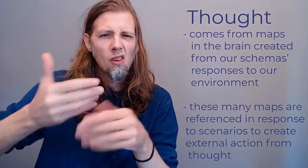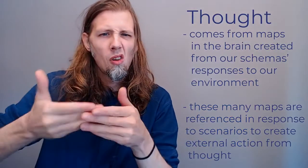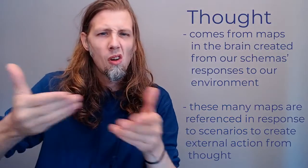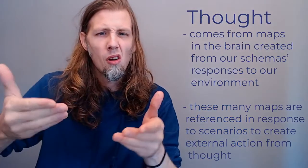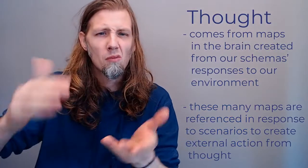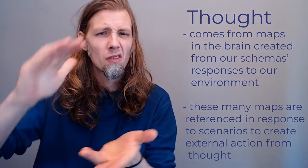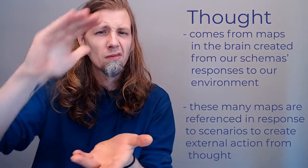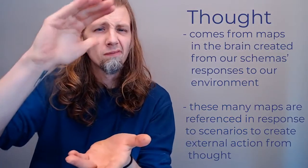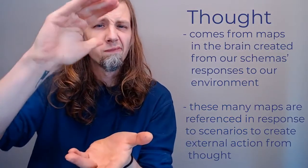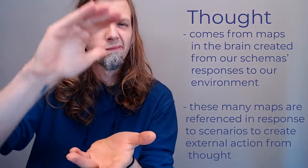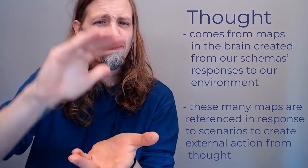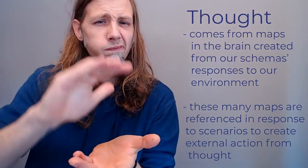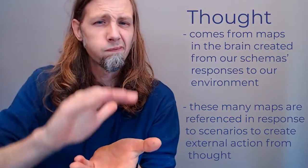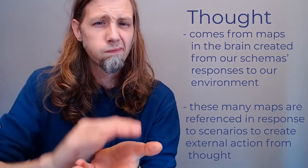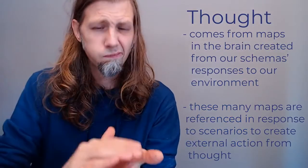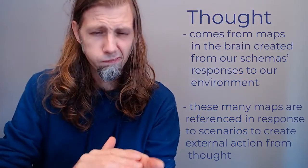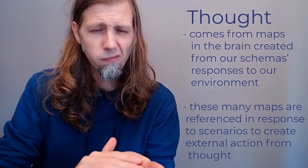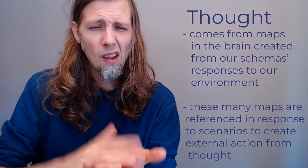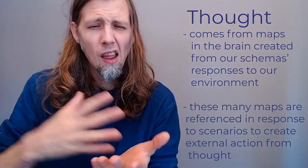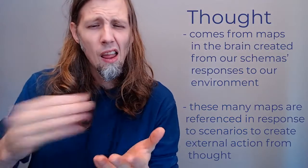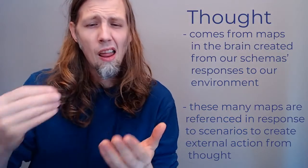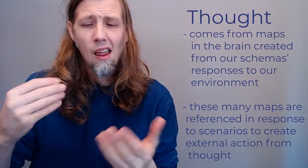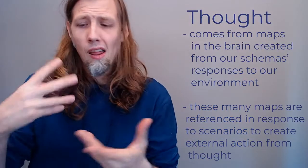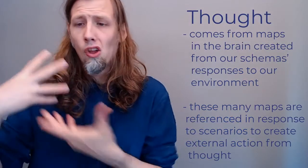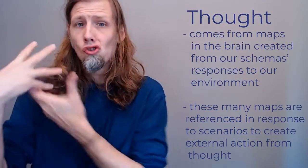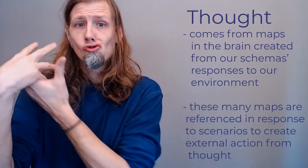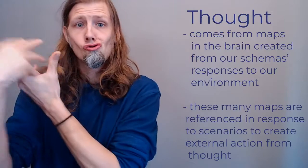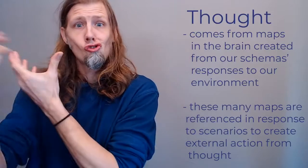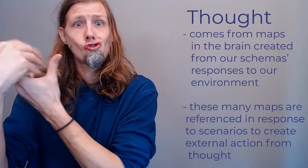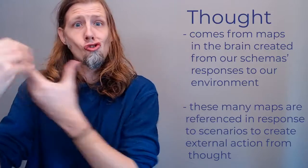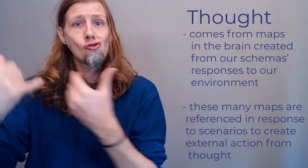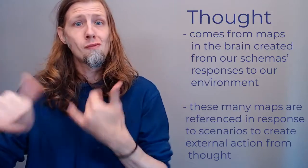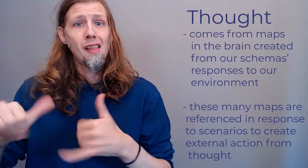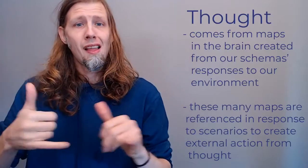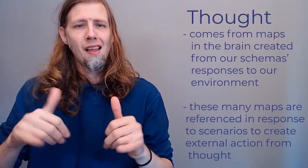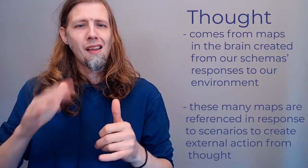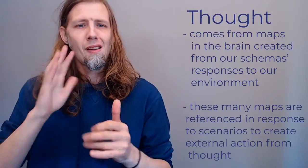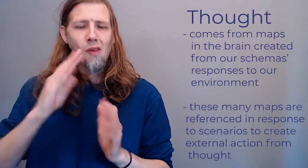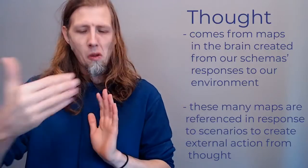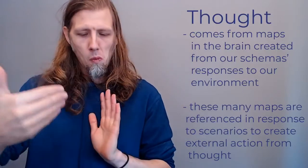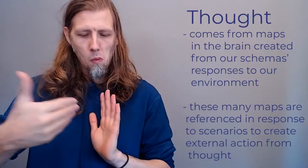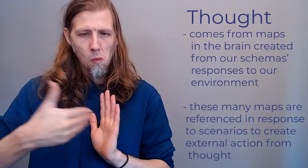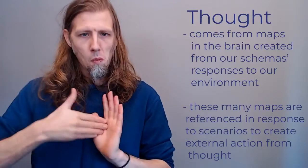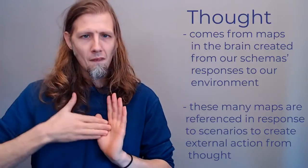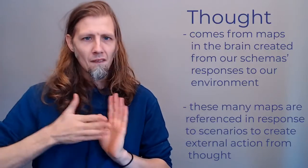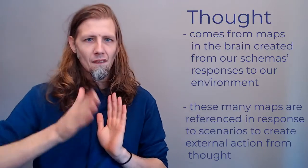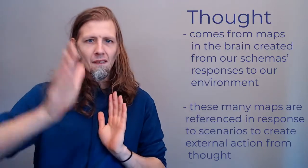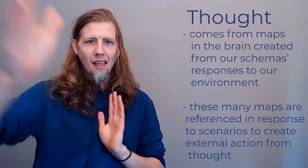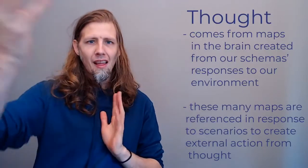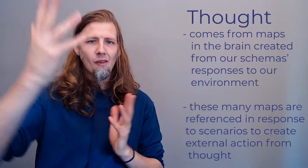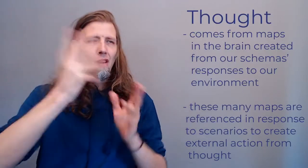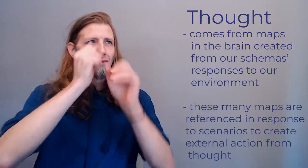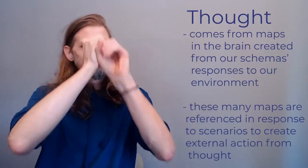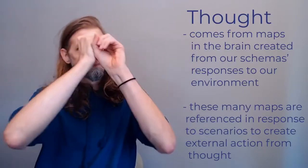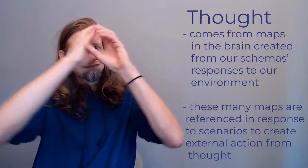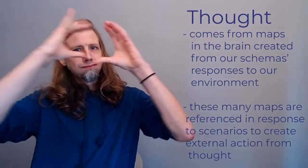goes beyond concrete objects, and their external play becomes a reflection of their